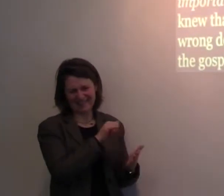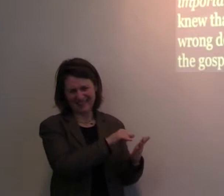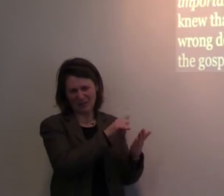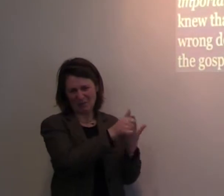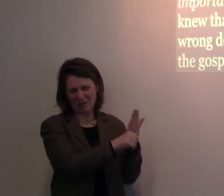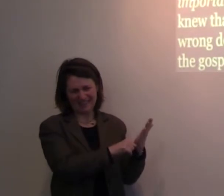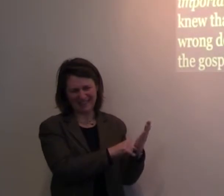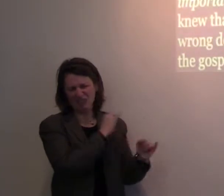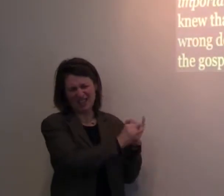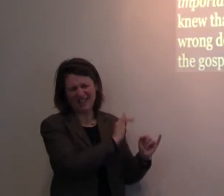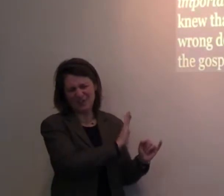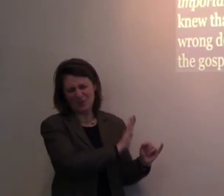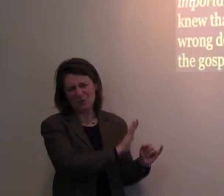because they are important teachers.